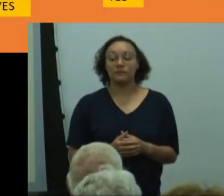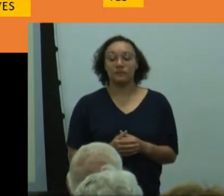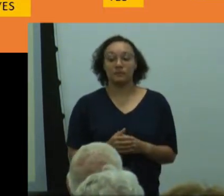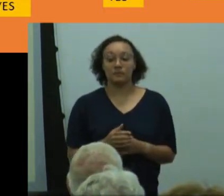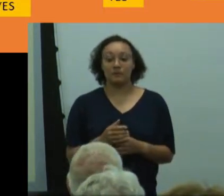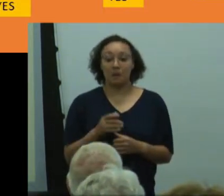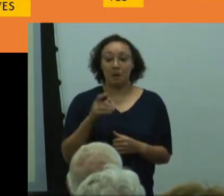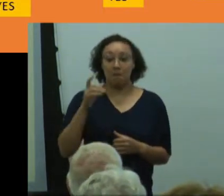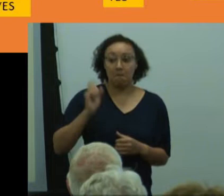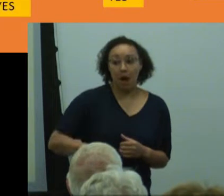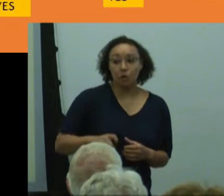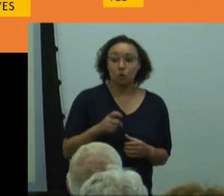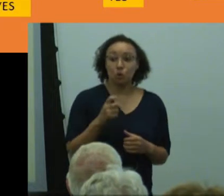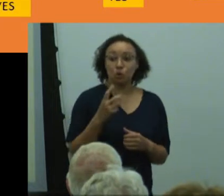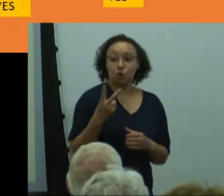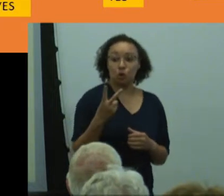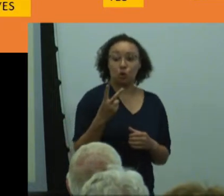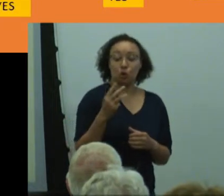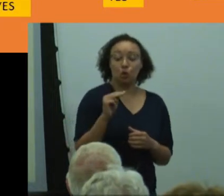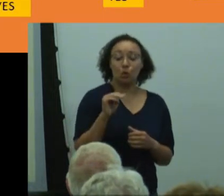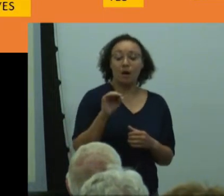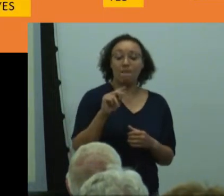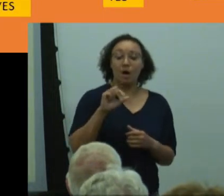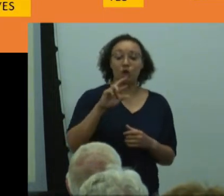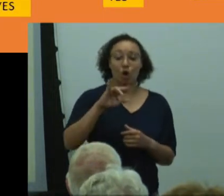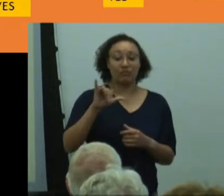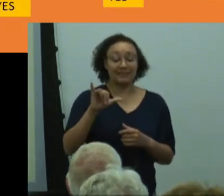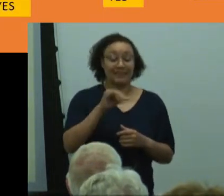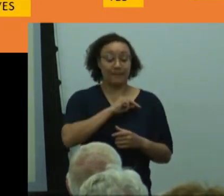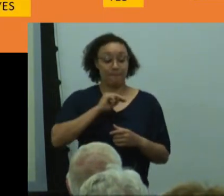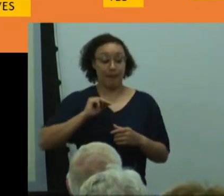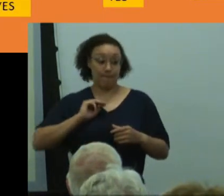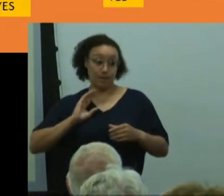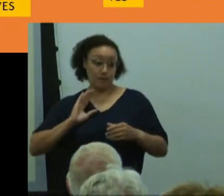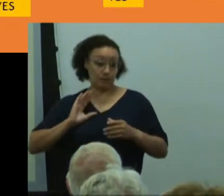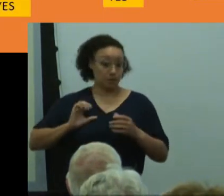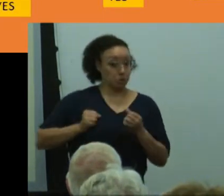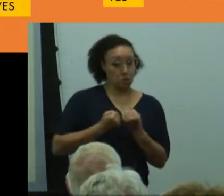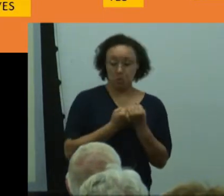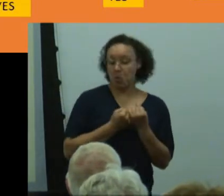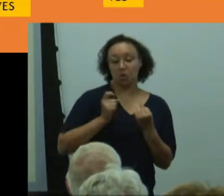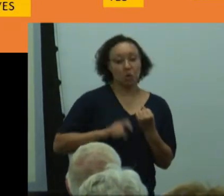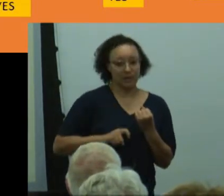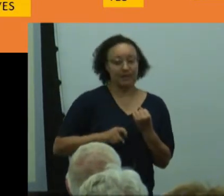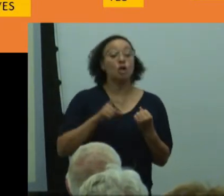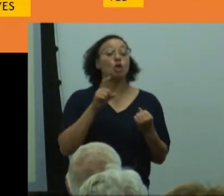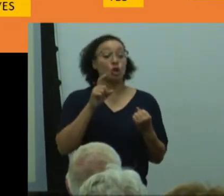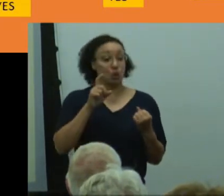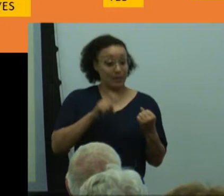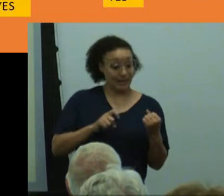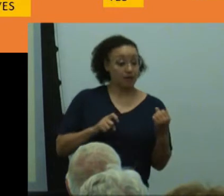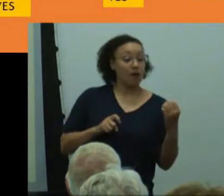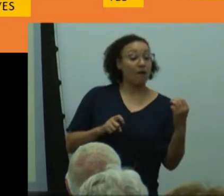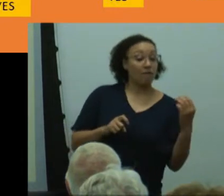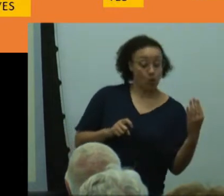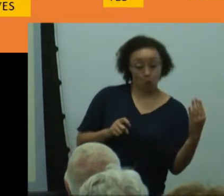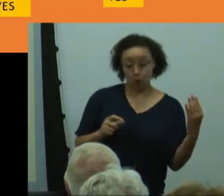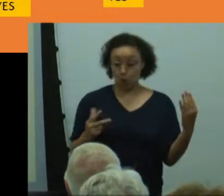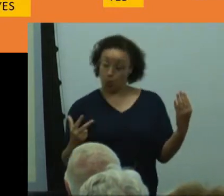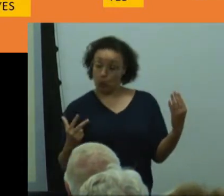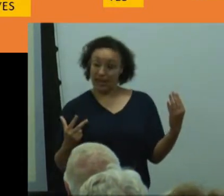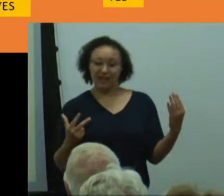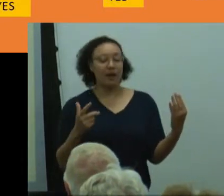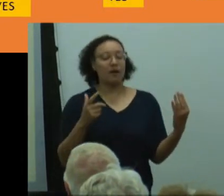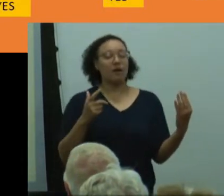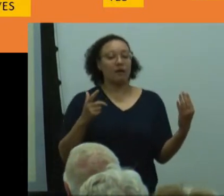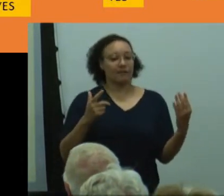2 minority members getting on board. You still need a 4-3 vote, but you don't need the two minority